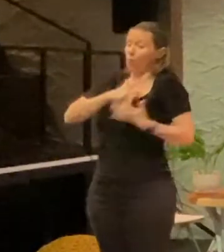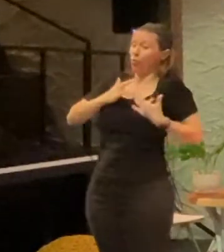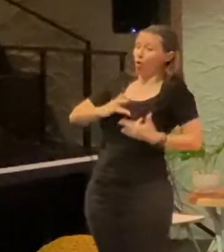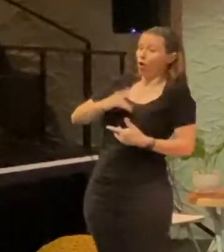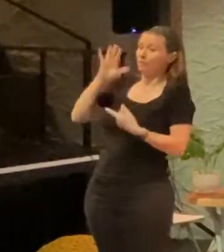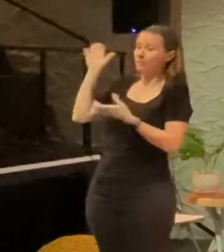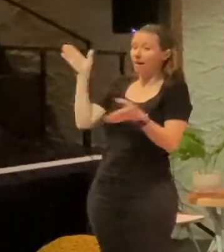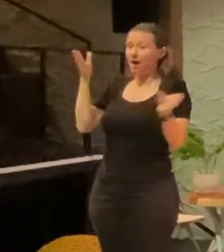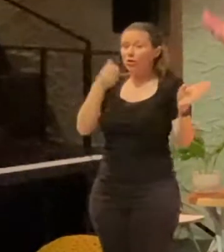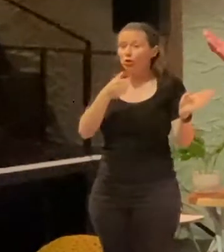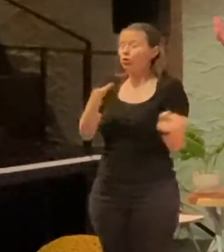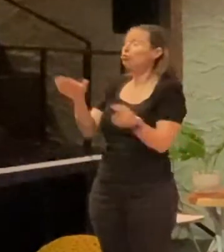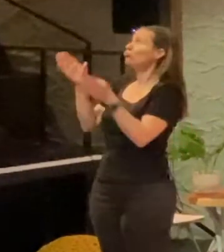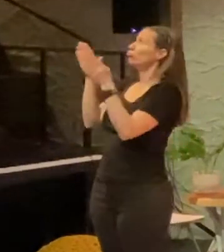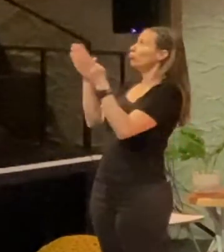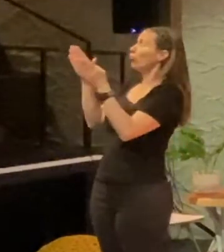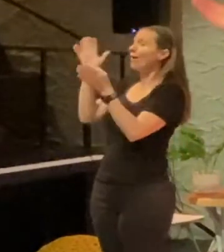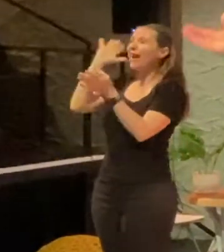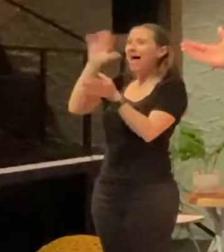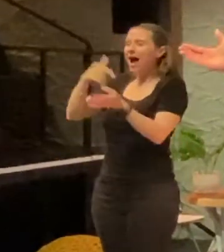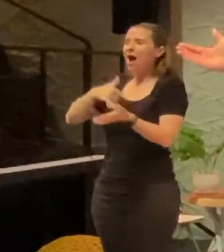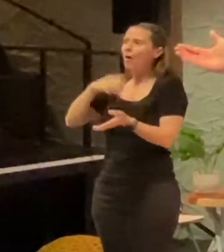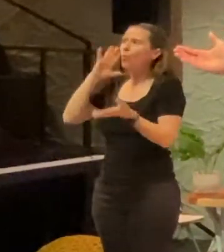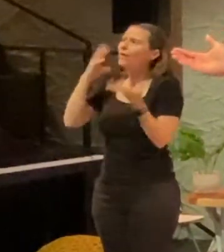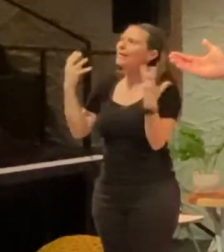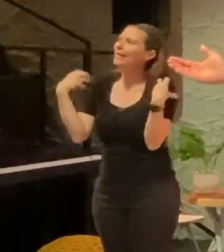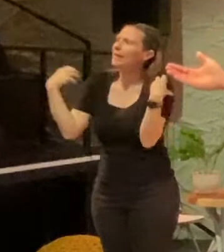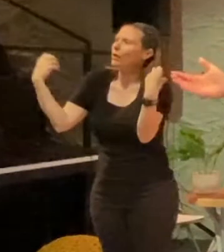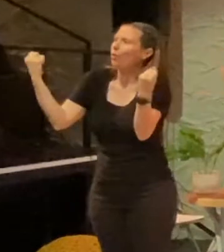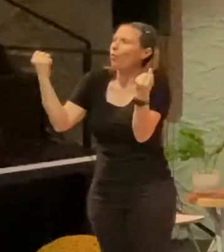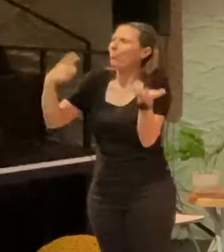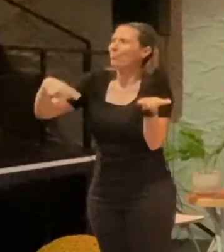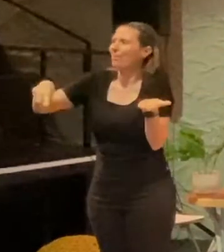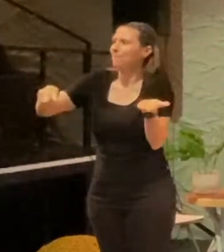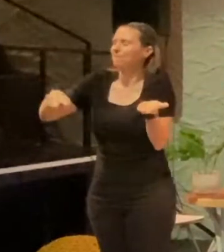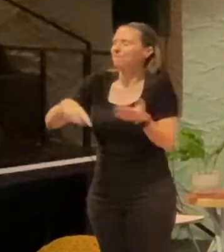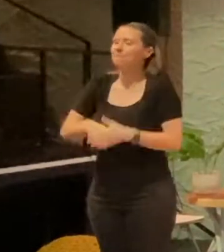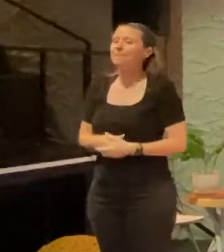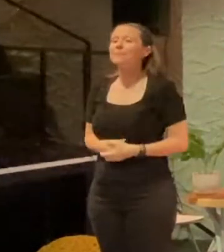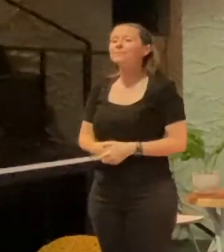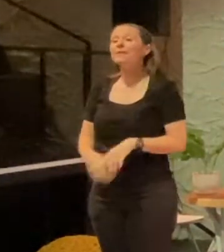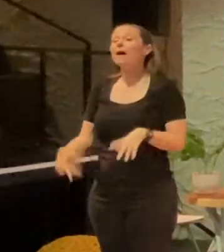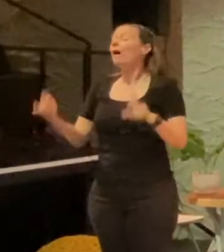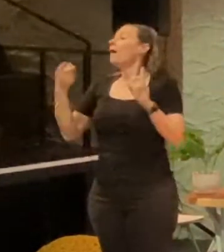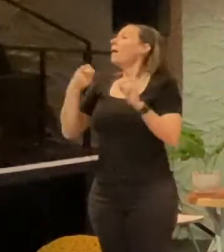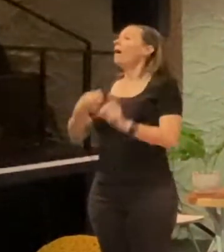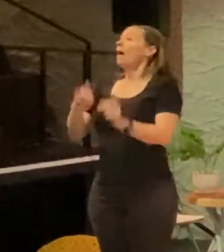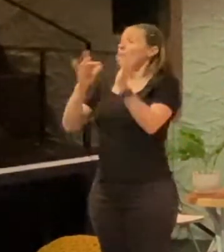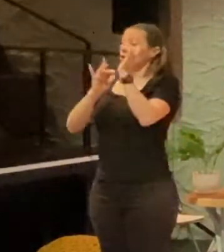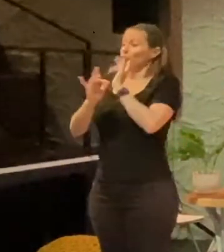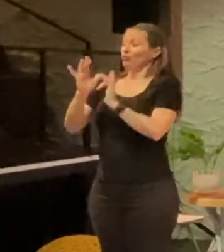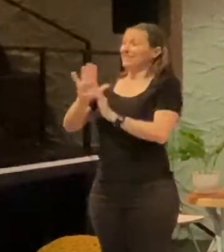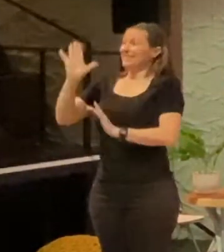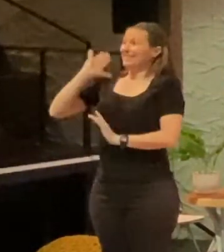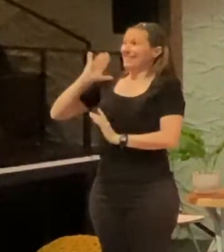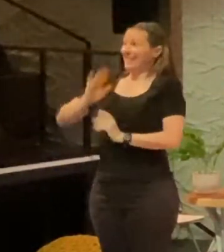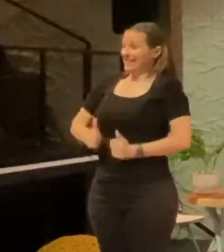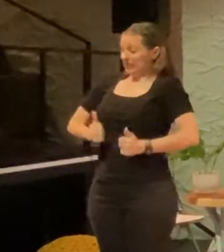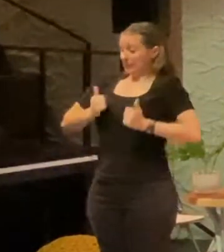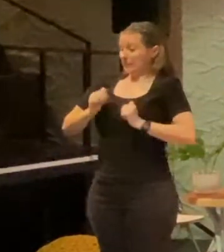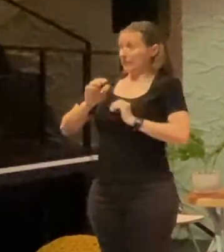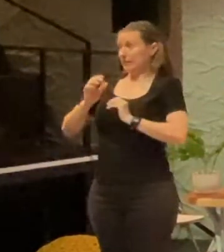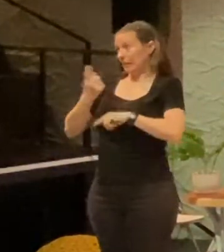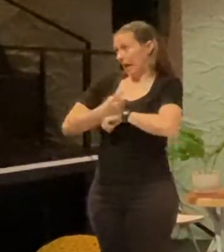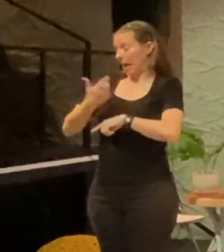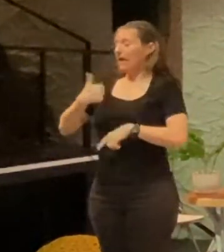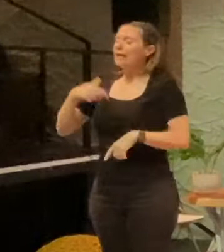and I would heal them. So even in Jesus's day, people would read the Scriptures